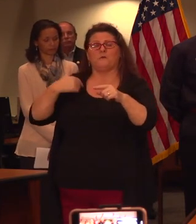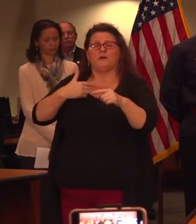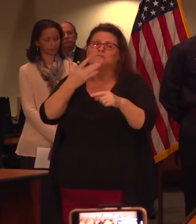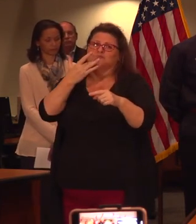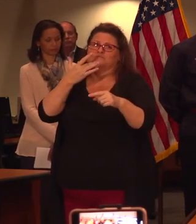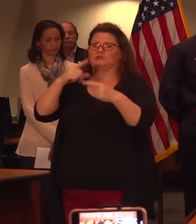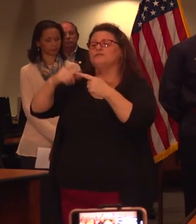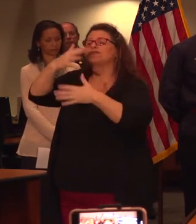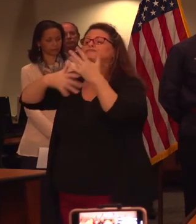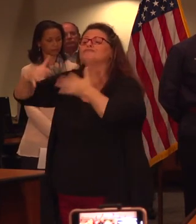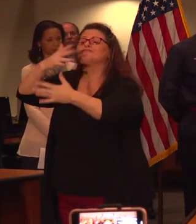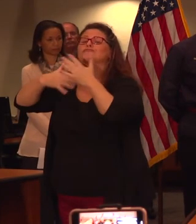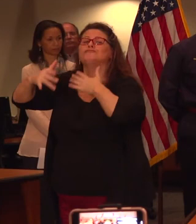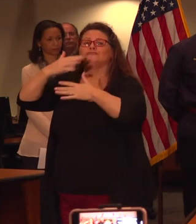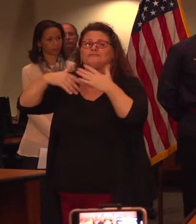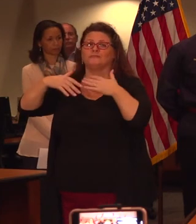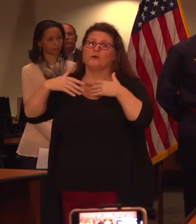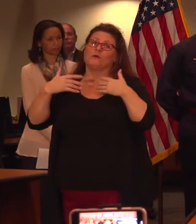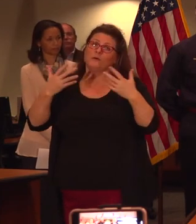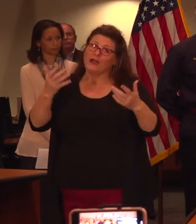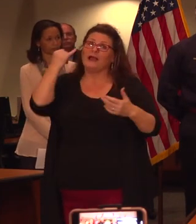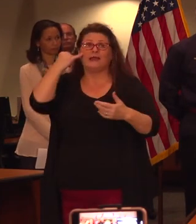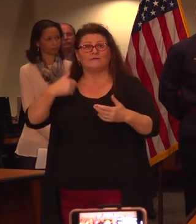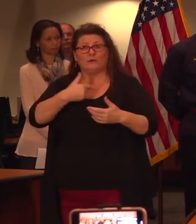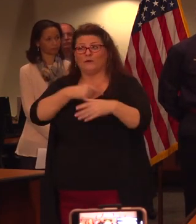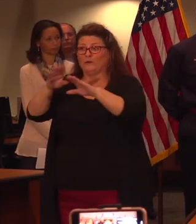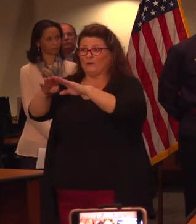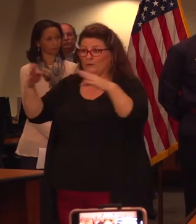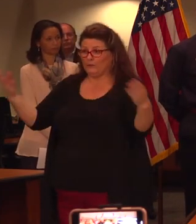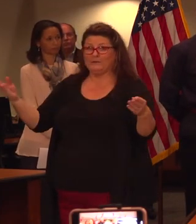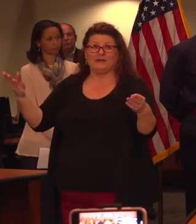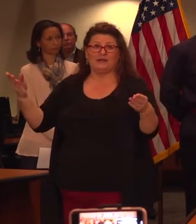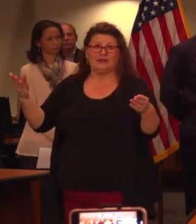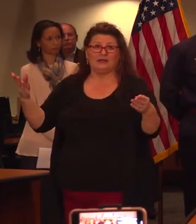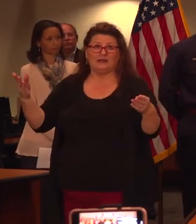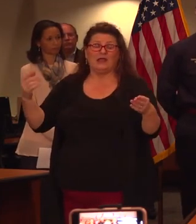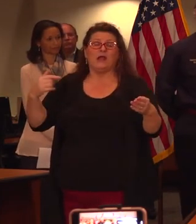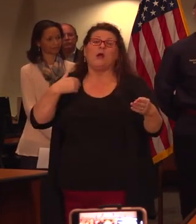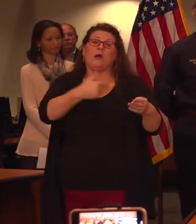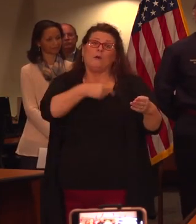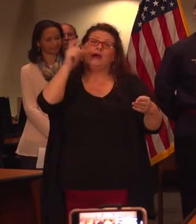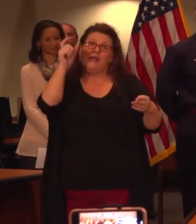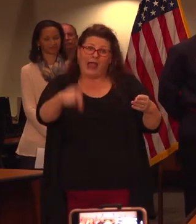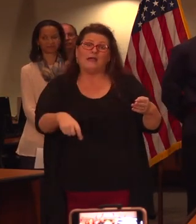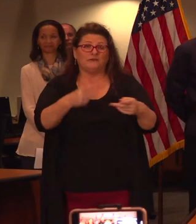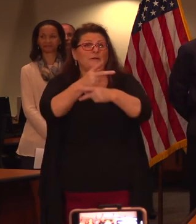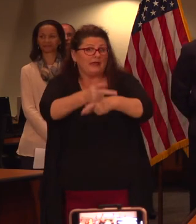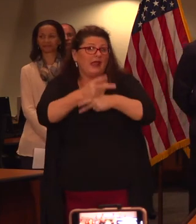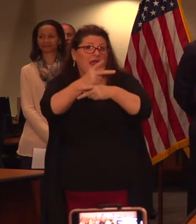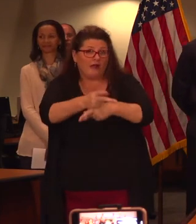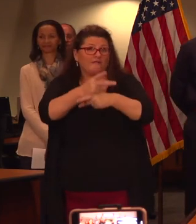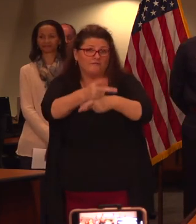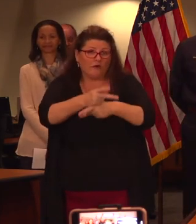gonna have to learn again how to go into a restaurant and how to go into a bar. I'm not gonna say anything about going into a bar, Governor, I'll stop on that one. But the